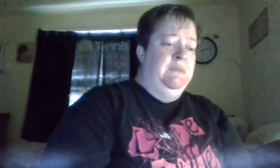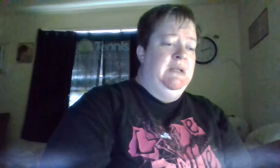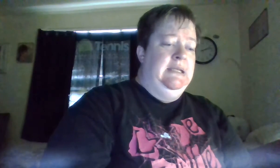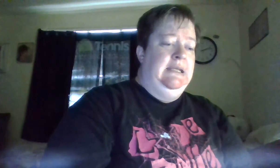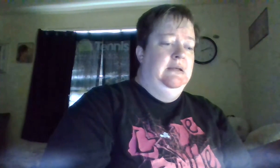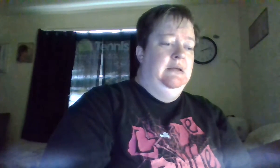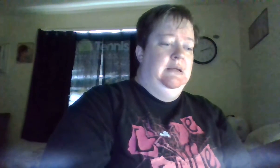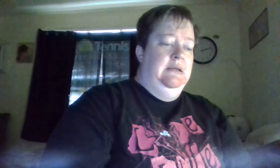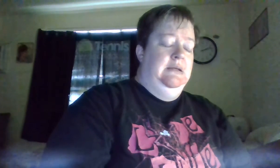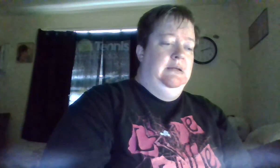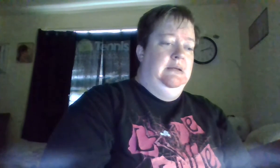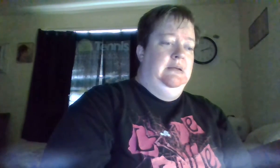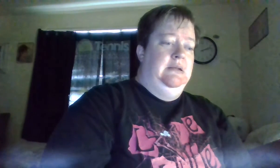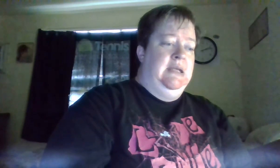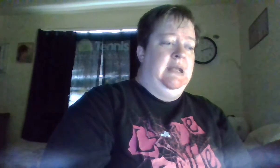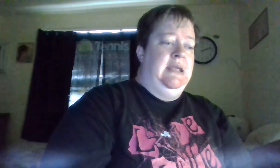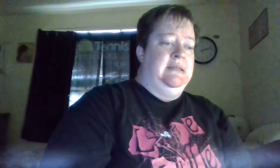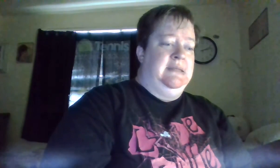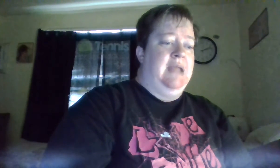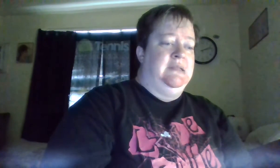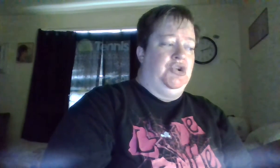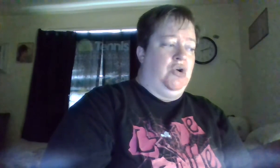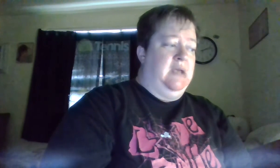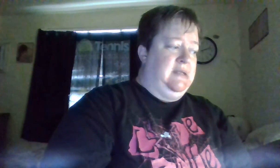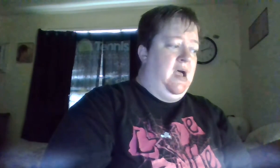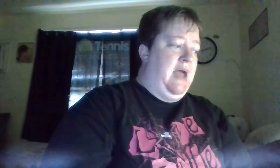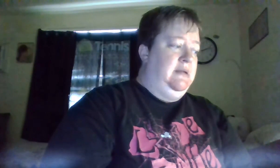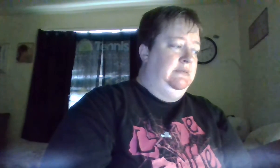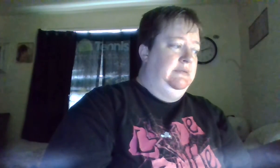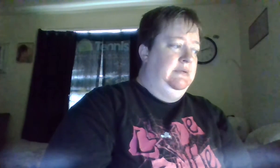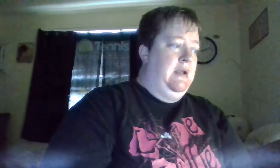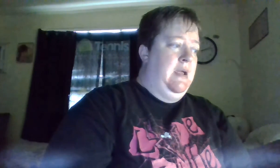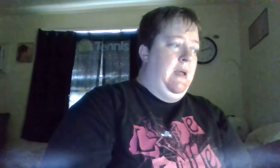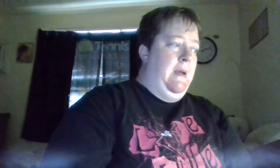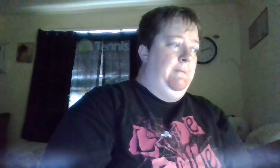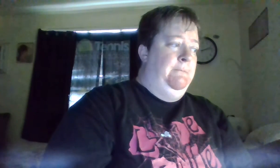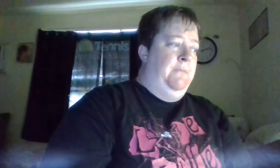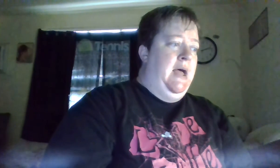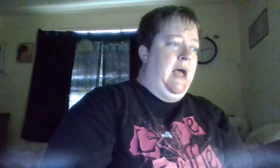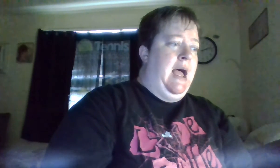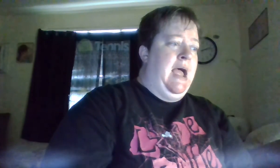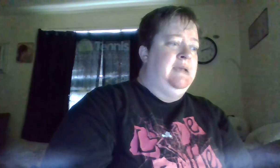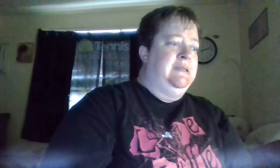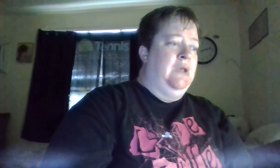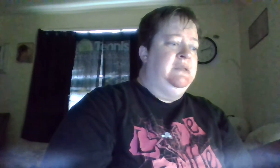Ultimately, Gideon decides to trust God, but I saw